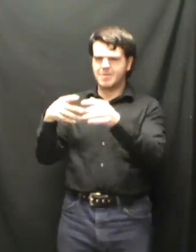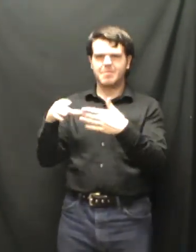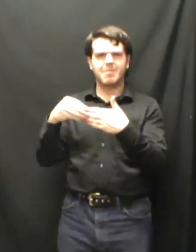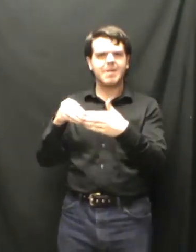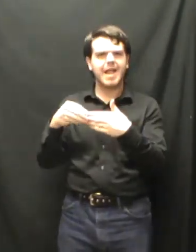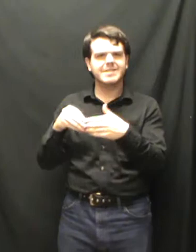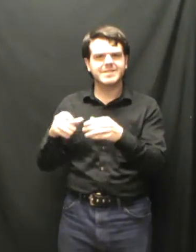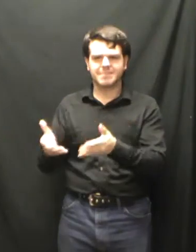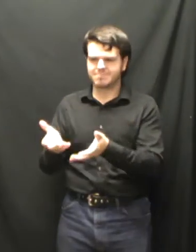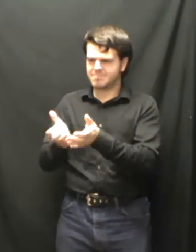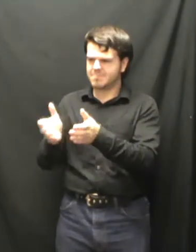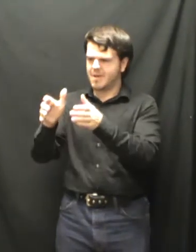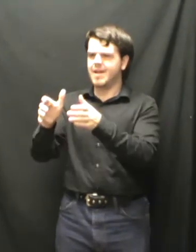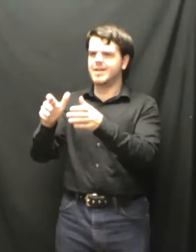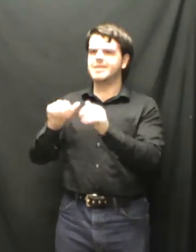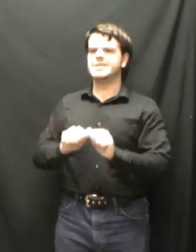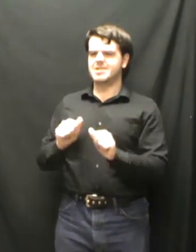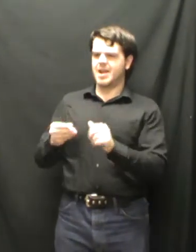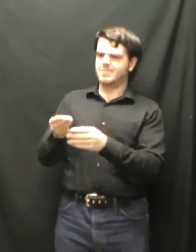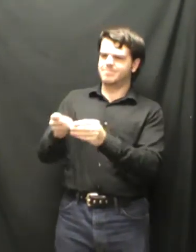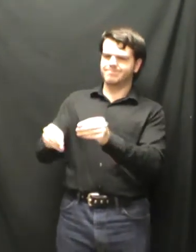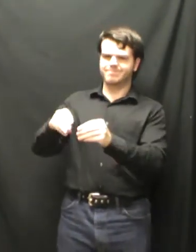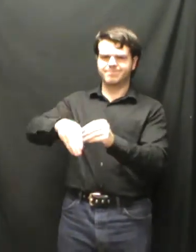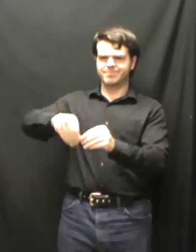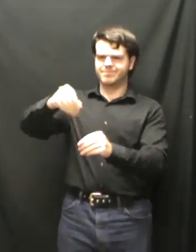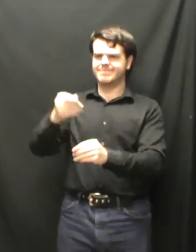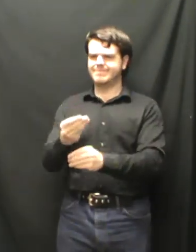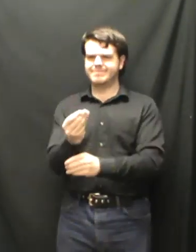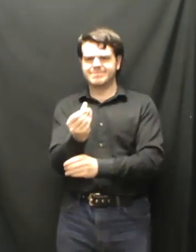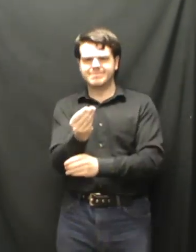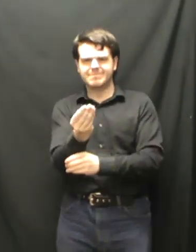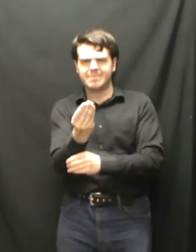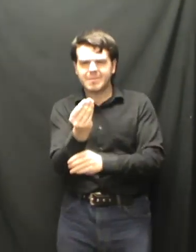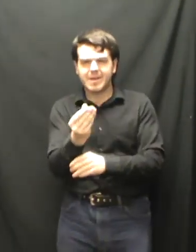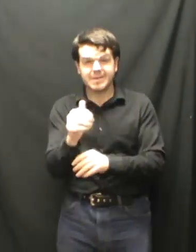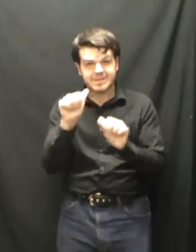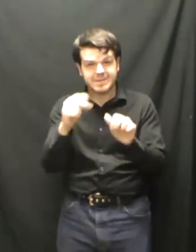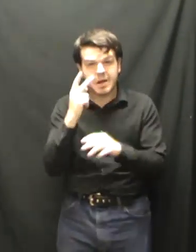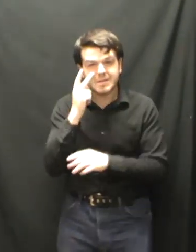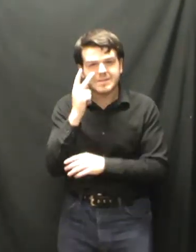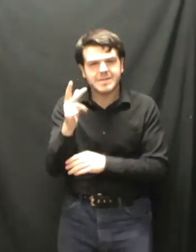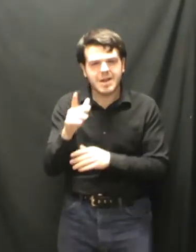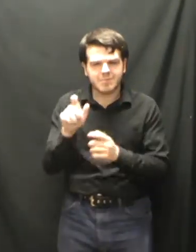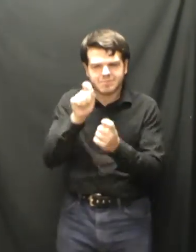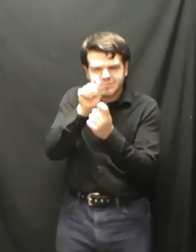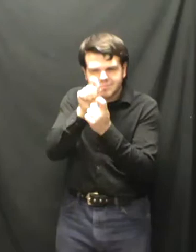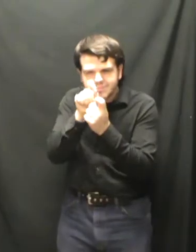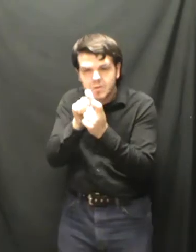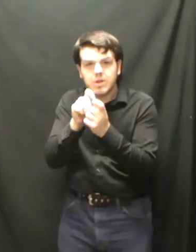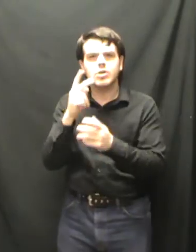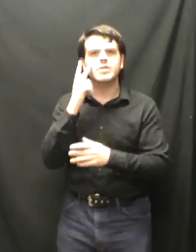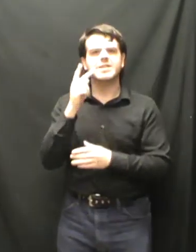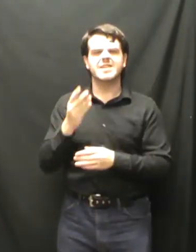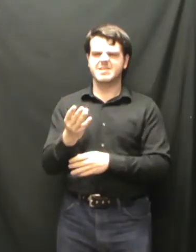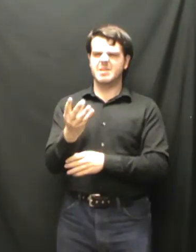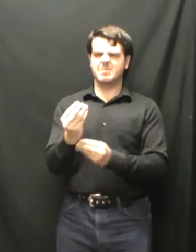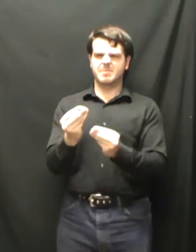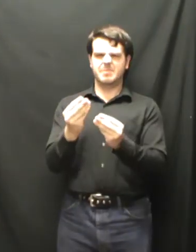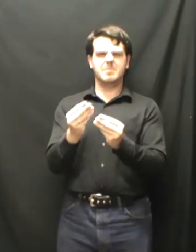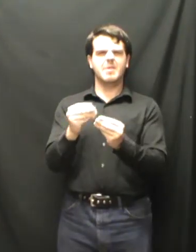get it out in my fingers, and you can have a really close look at it. You'll see it's all powdery stuff. All looks the